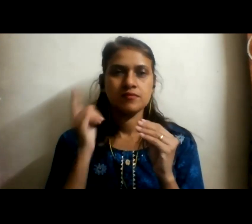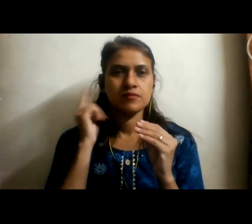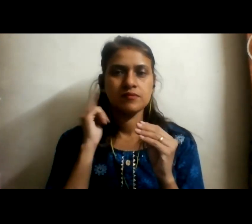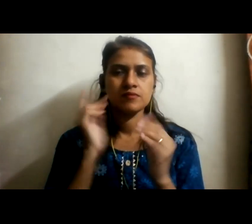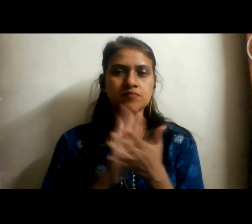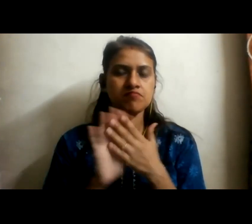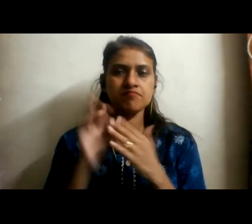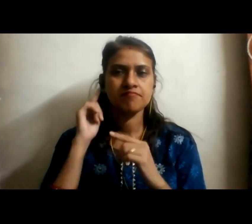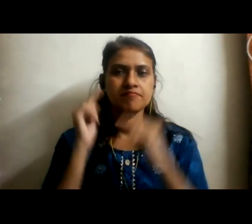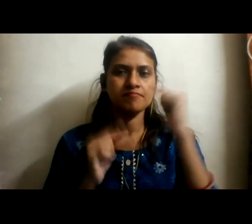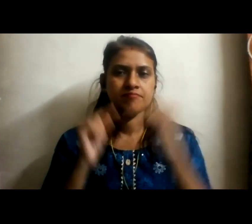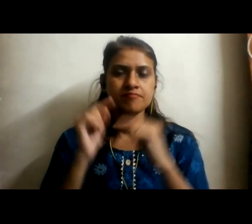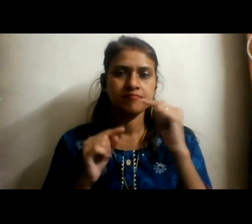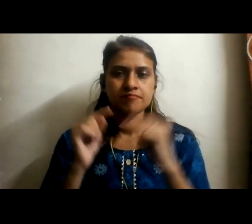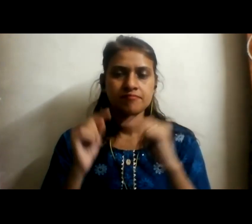Hello?